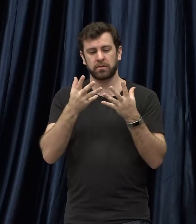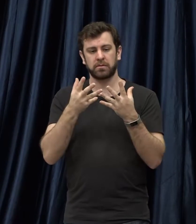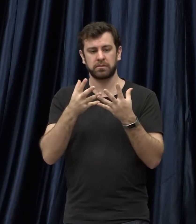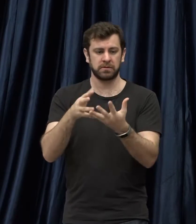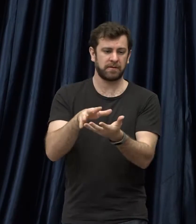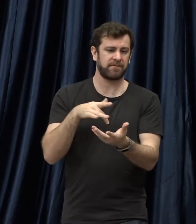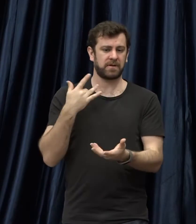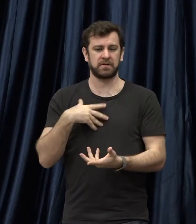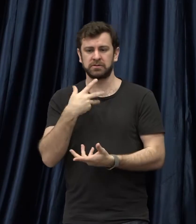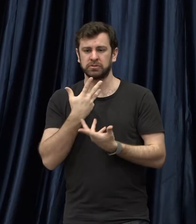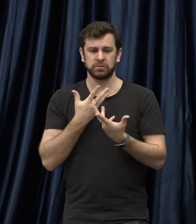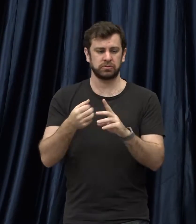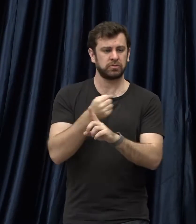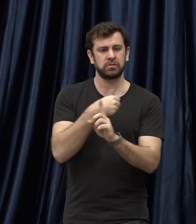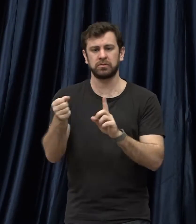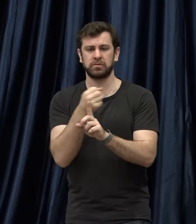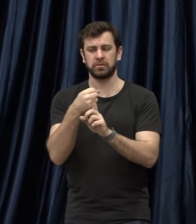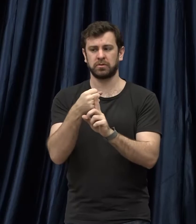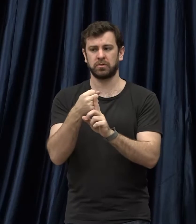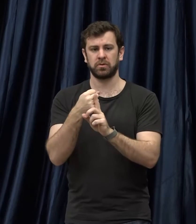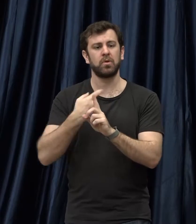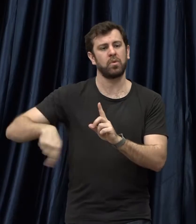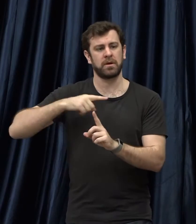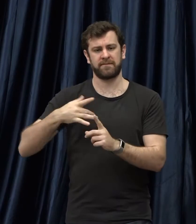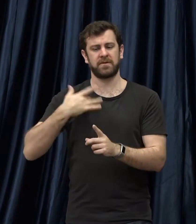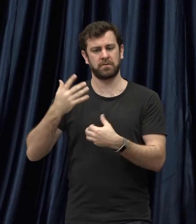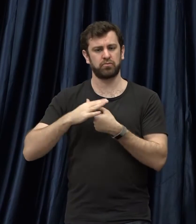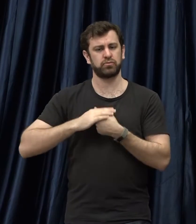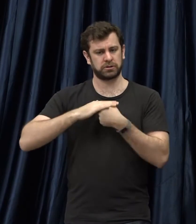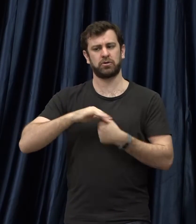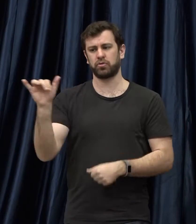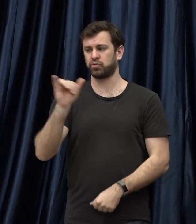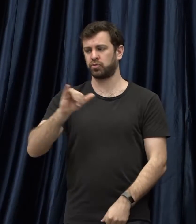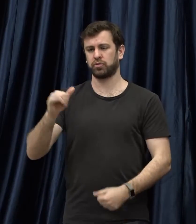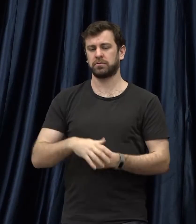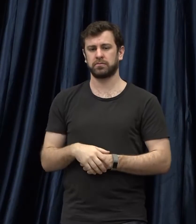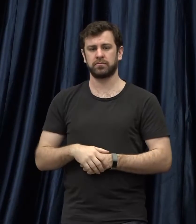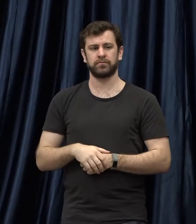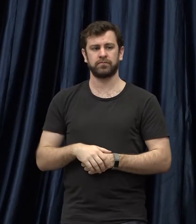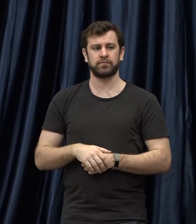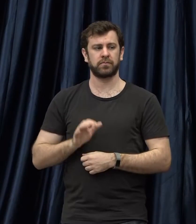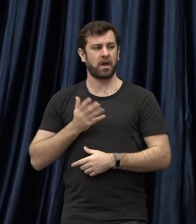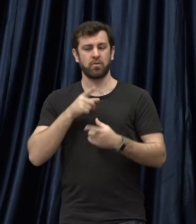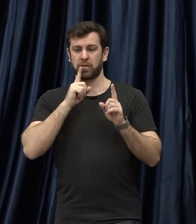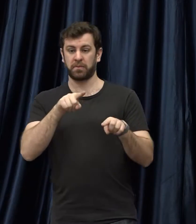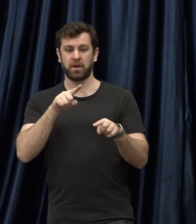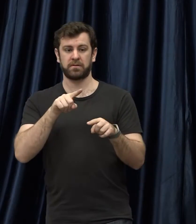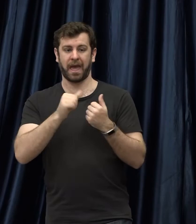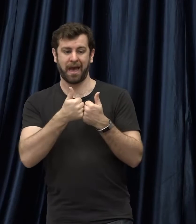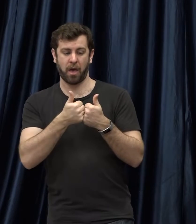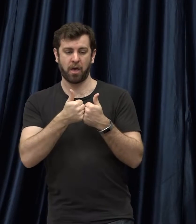this severe pressure. Our response comes from the Quran